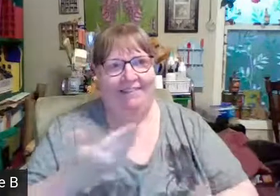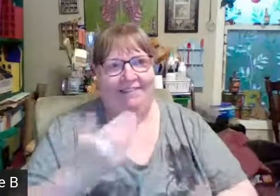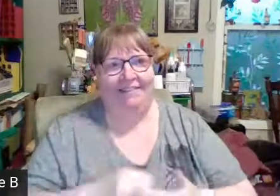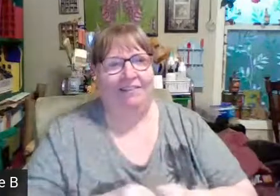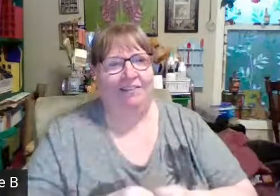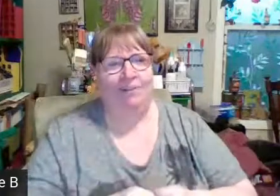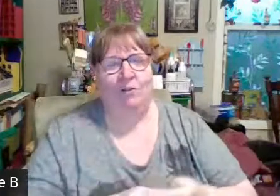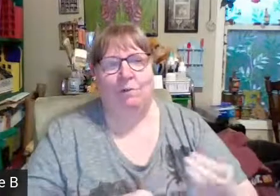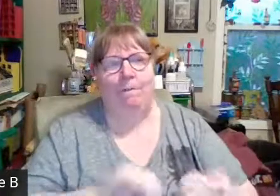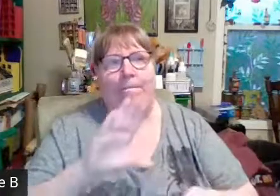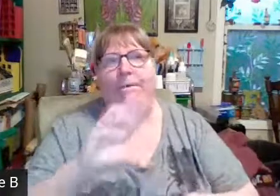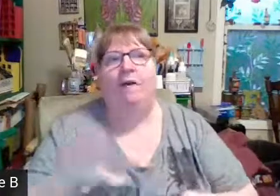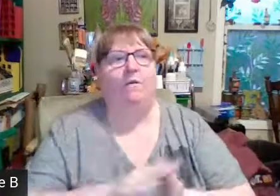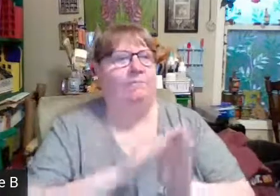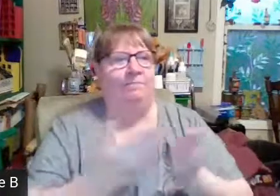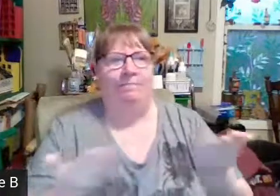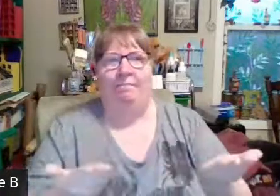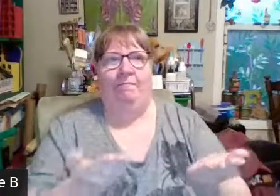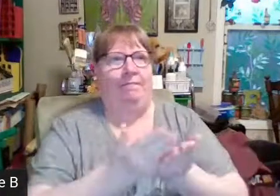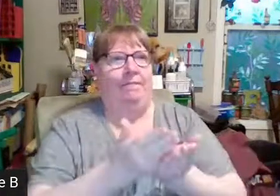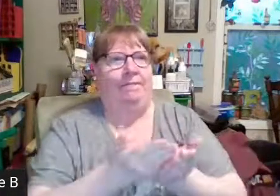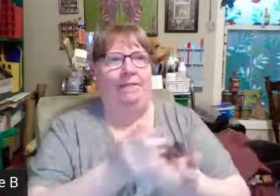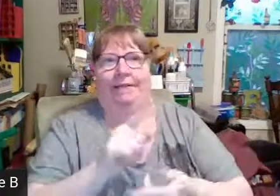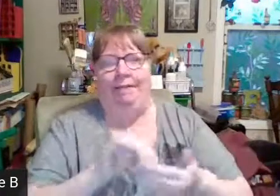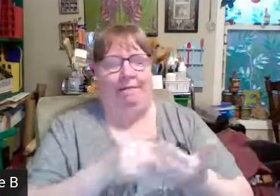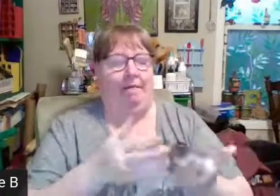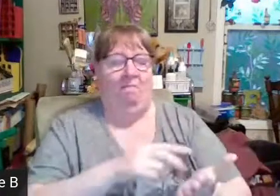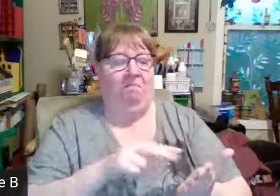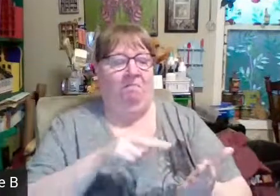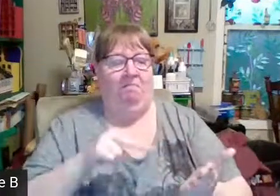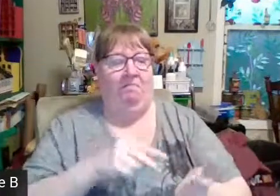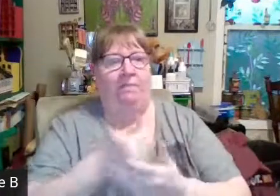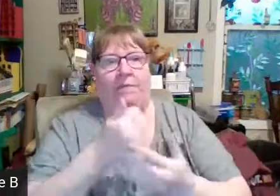full of cupcake recipes, or we may get